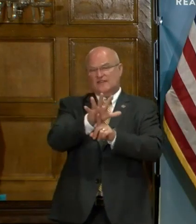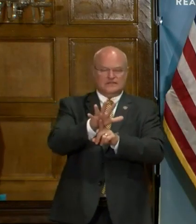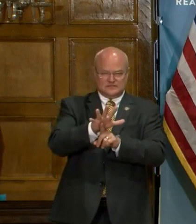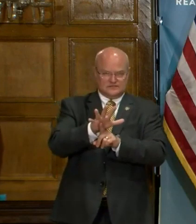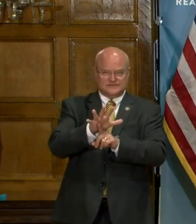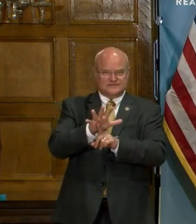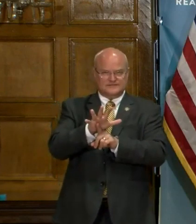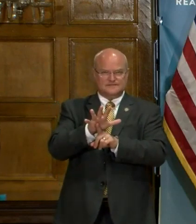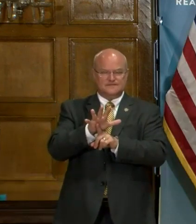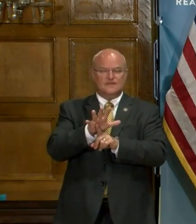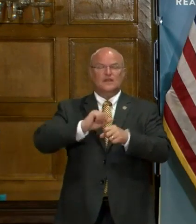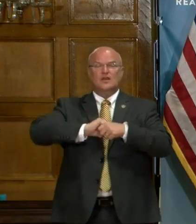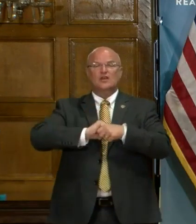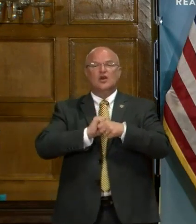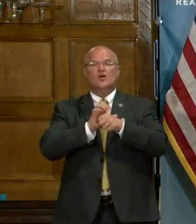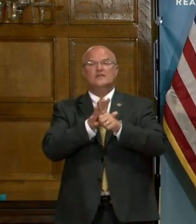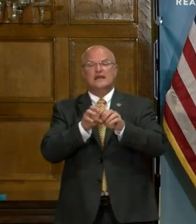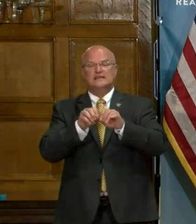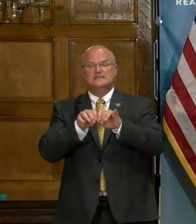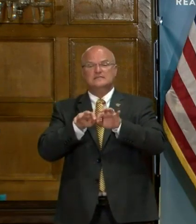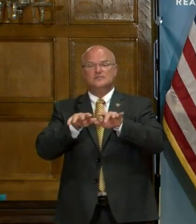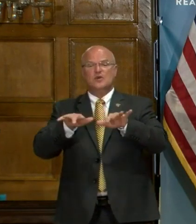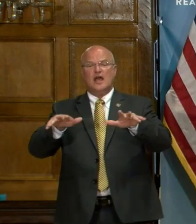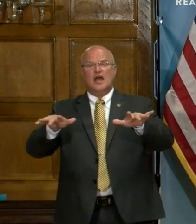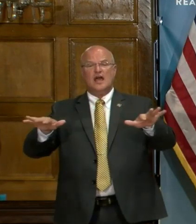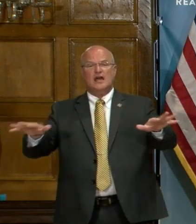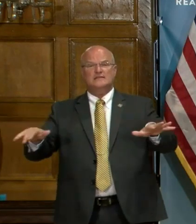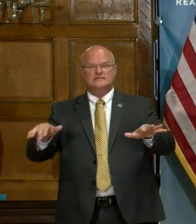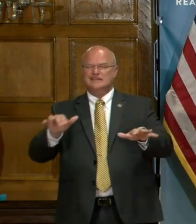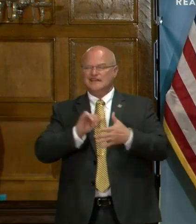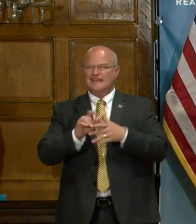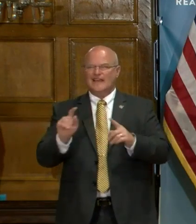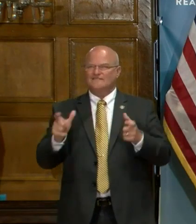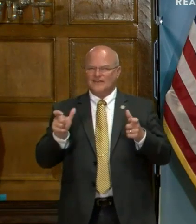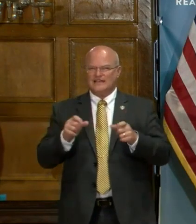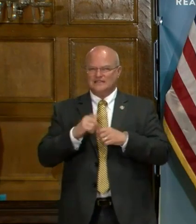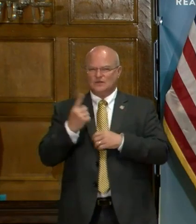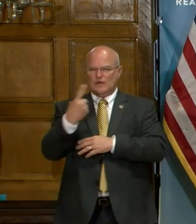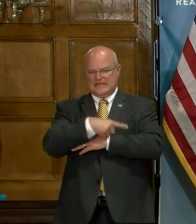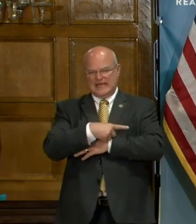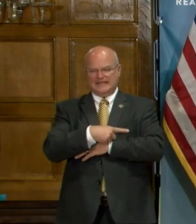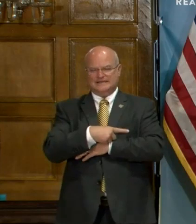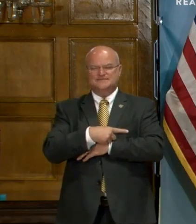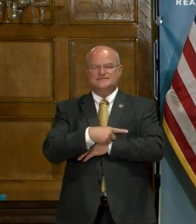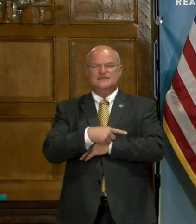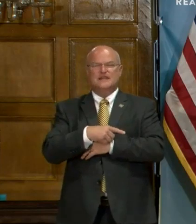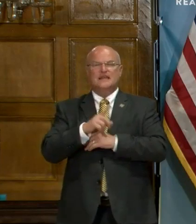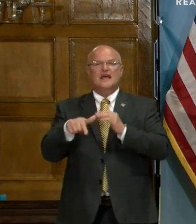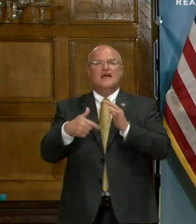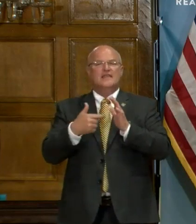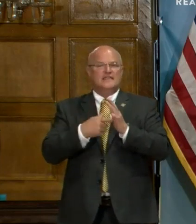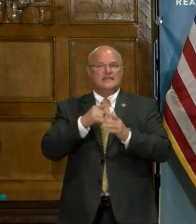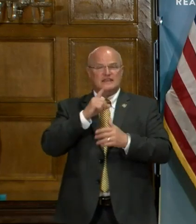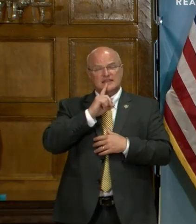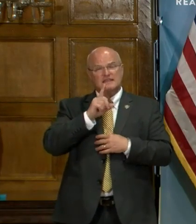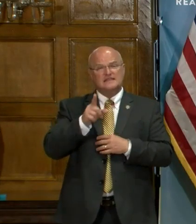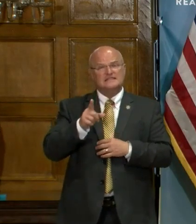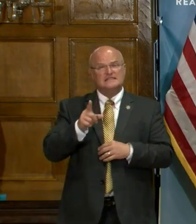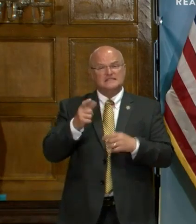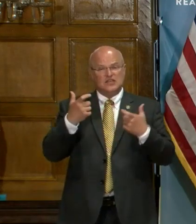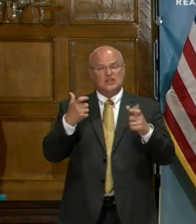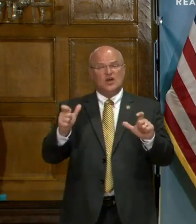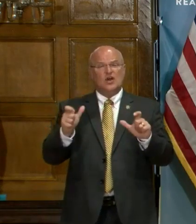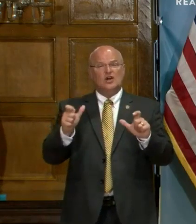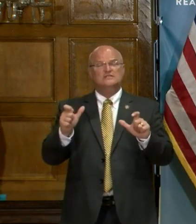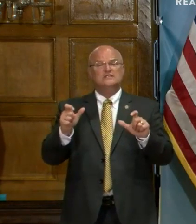infections. COVID-19 spreads fast, but it doesn't spread that fast in a single day. This is